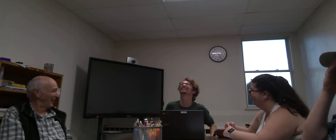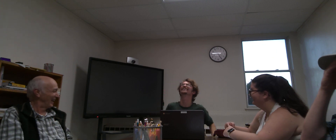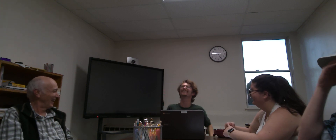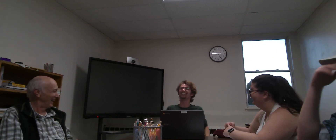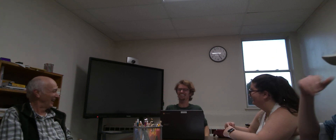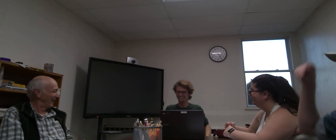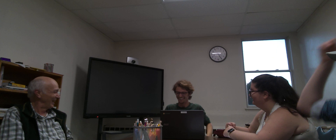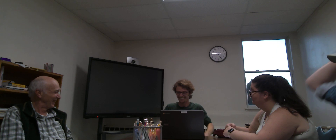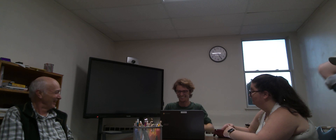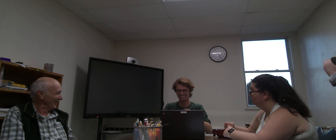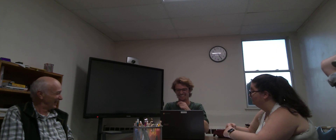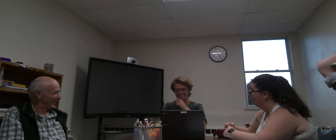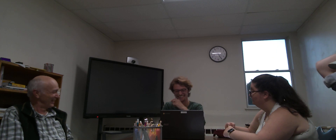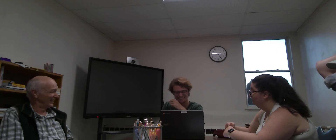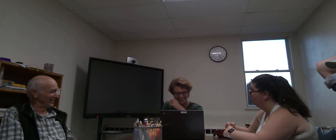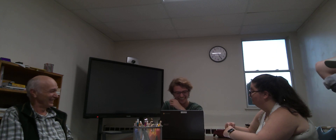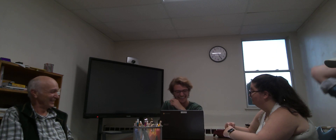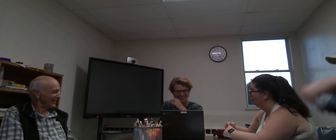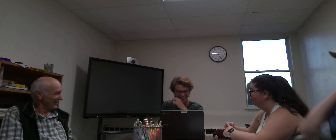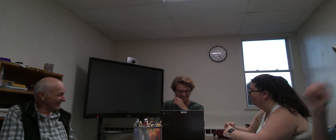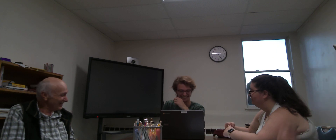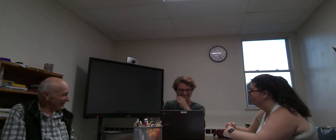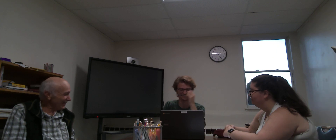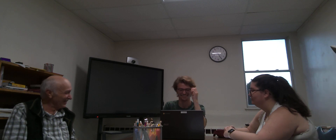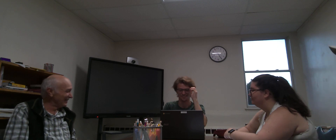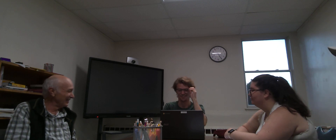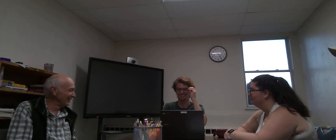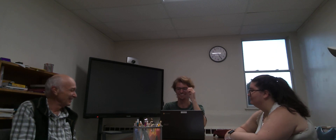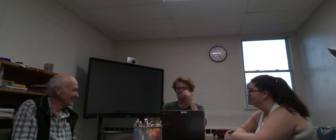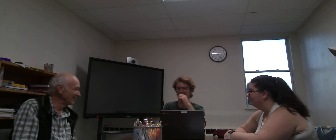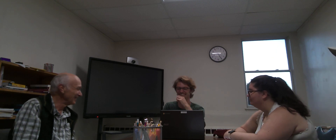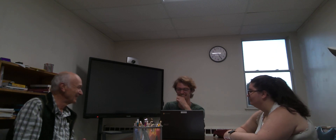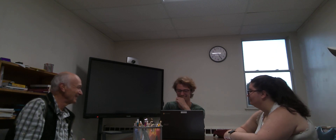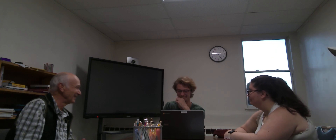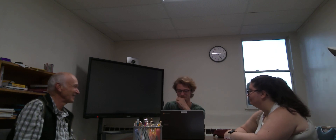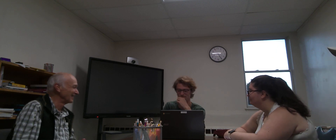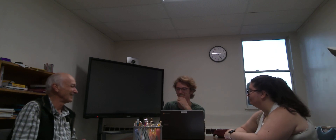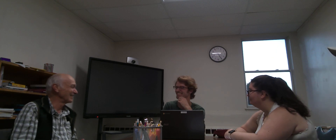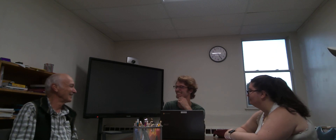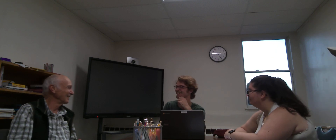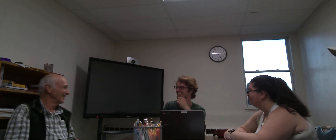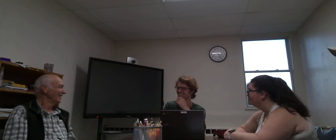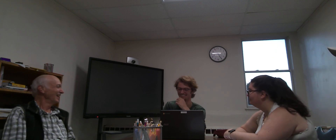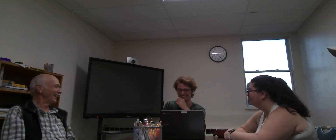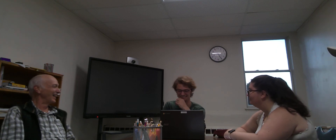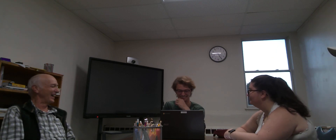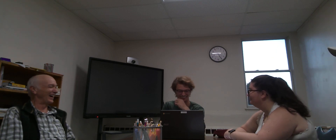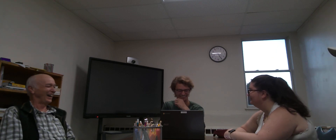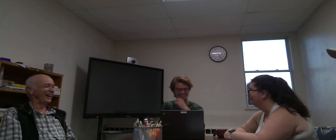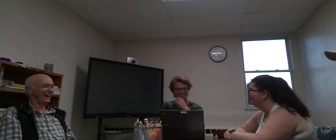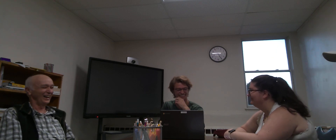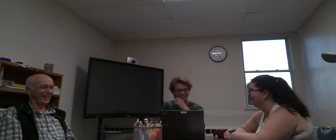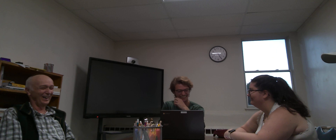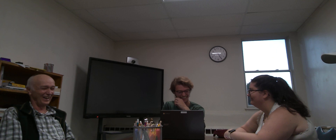dog can. Excellent. Another thing that me and your dog have in